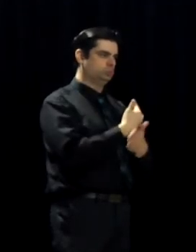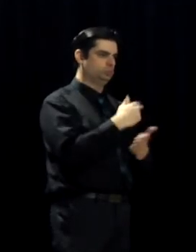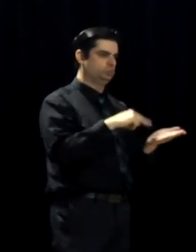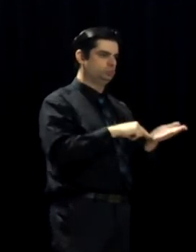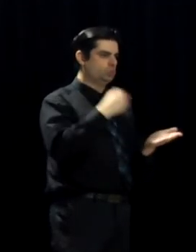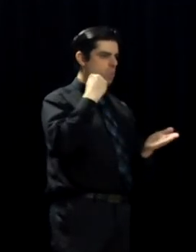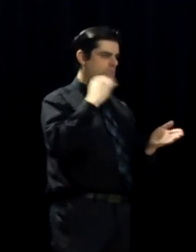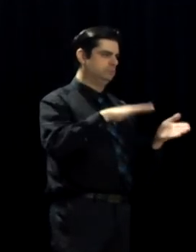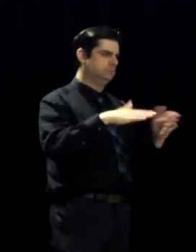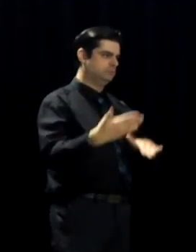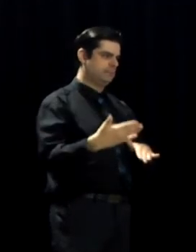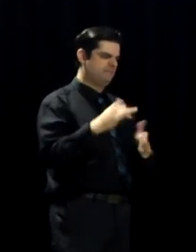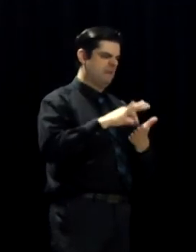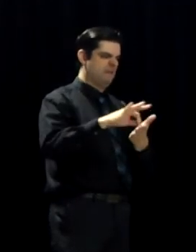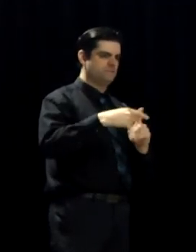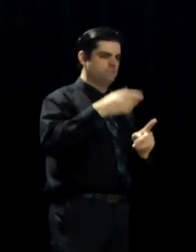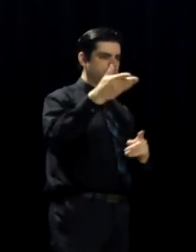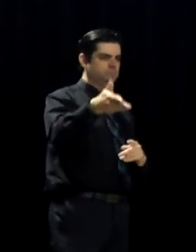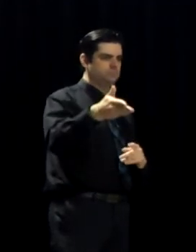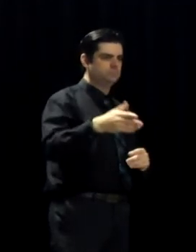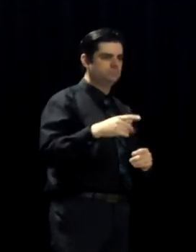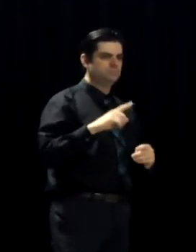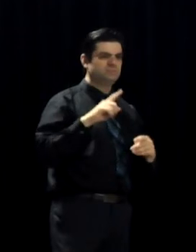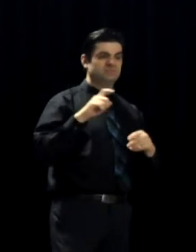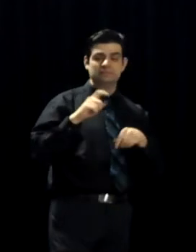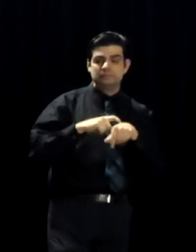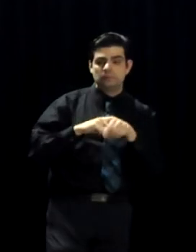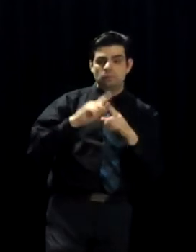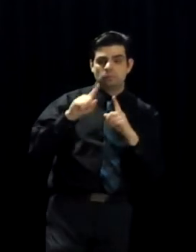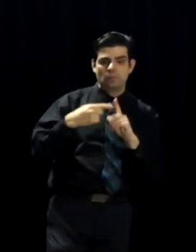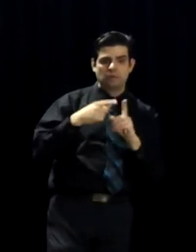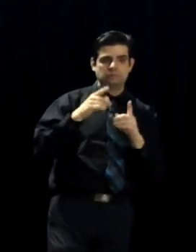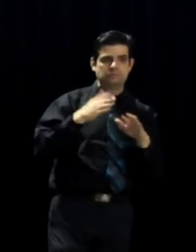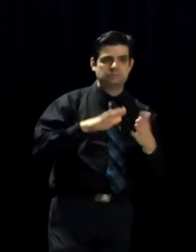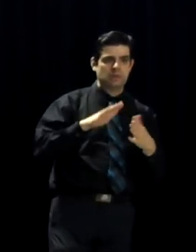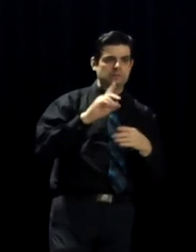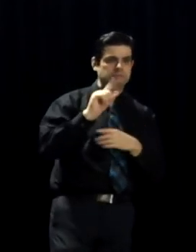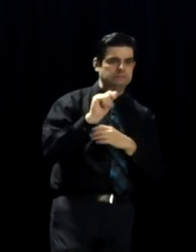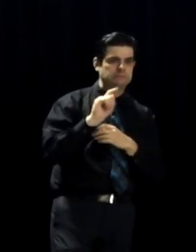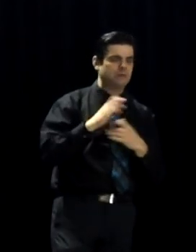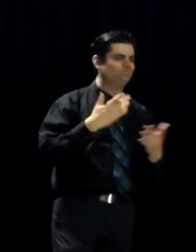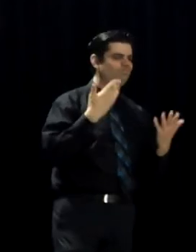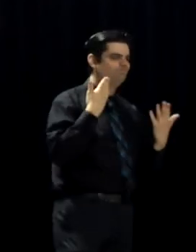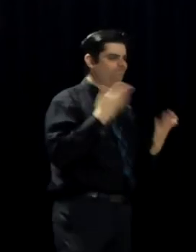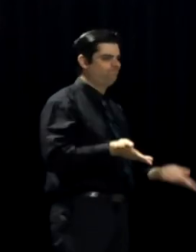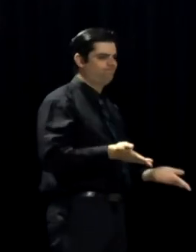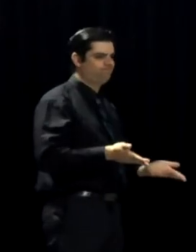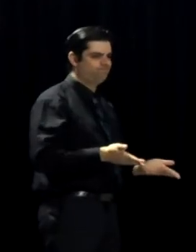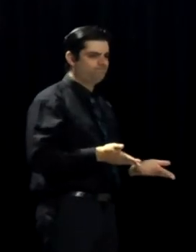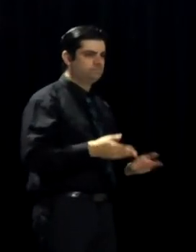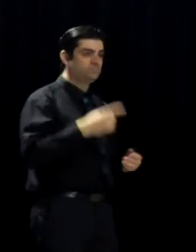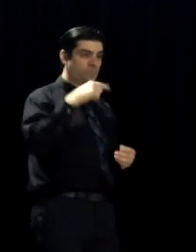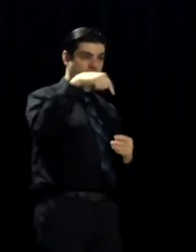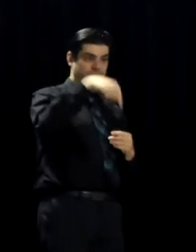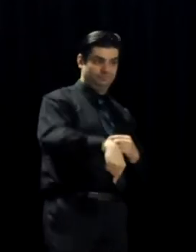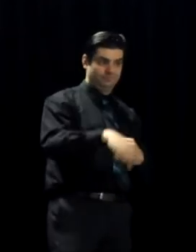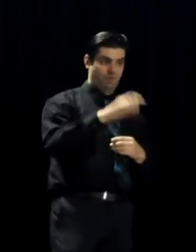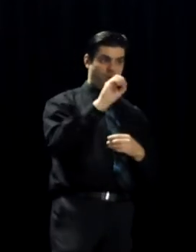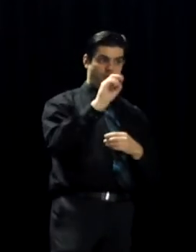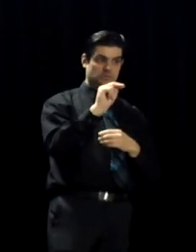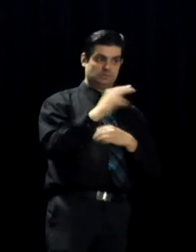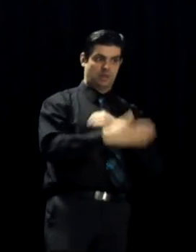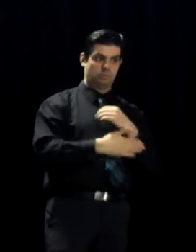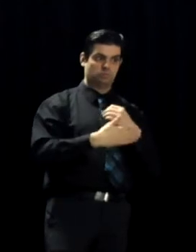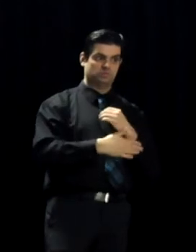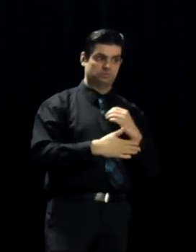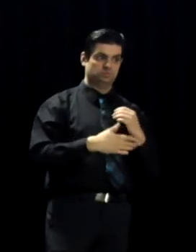exactly. I'm not sure the exact timing of that. Right. Yeah. And then for us, it's another 3 over the last 24 hours. Correct. Okay. All right, thanks.